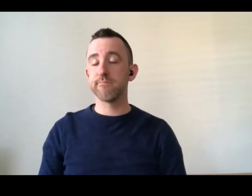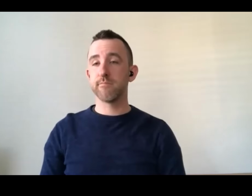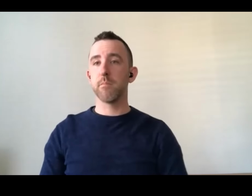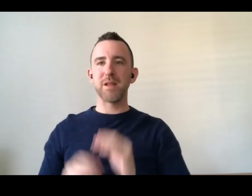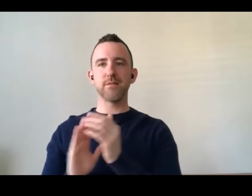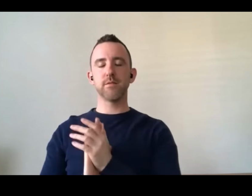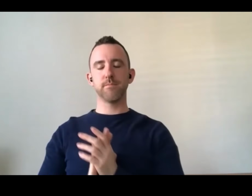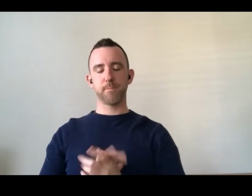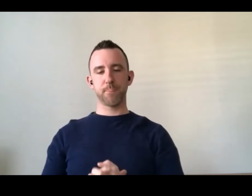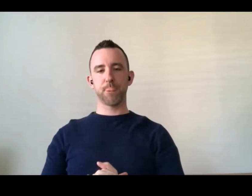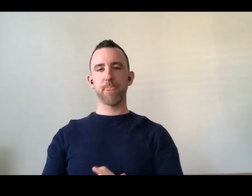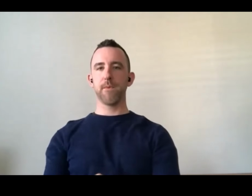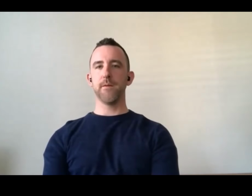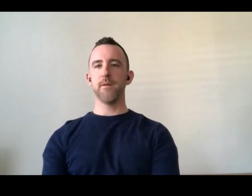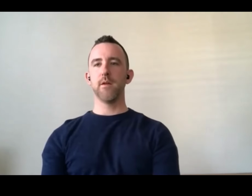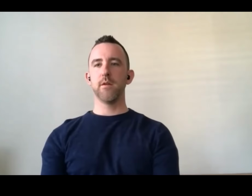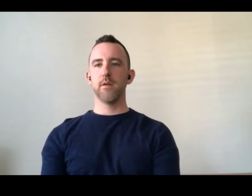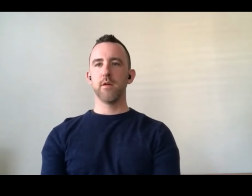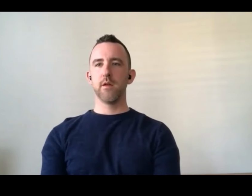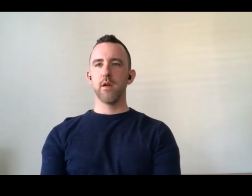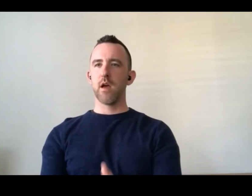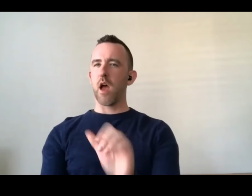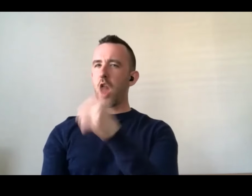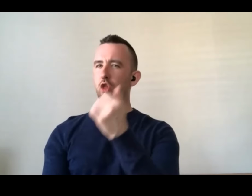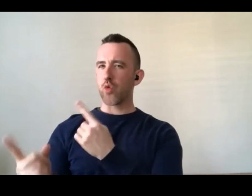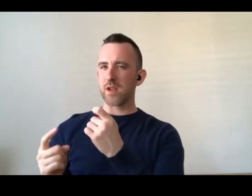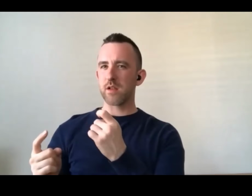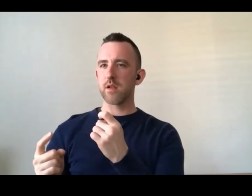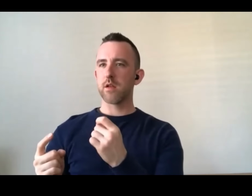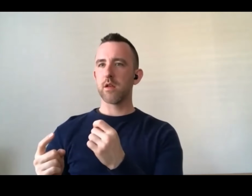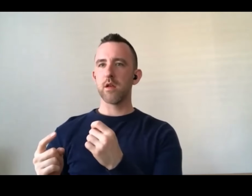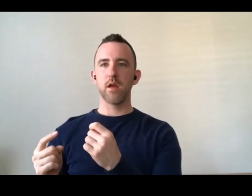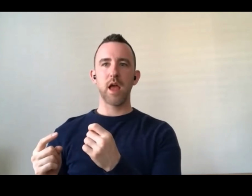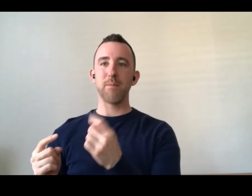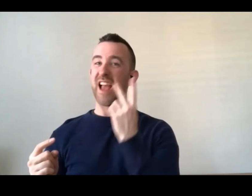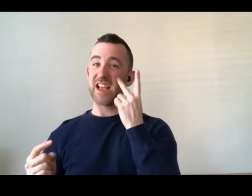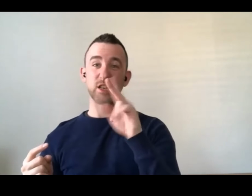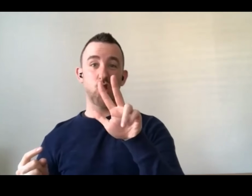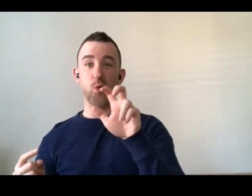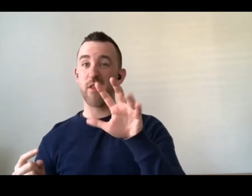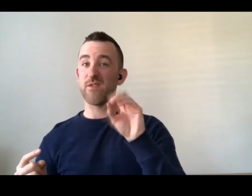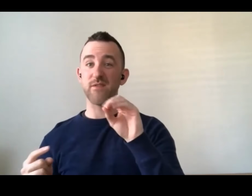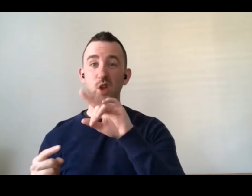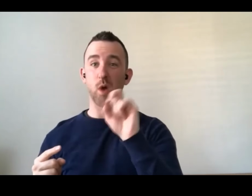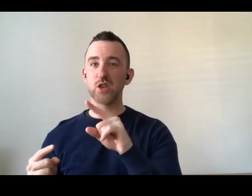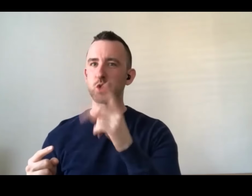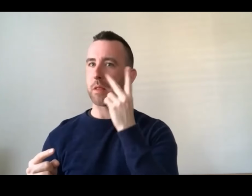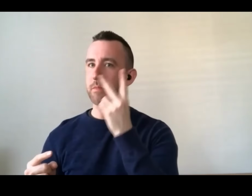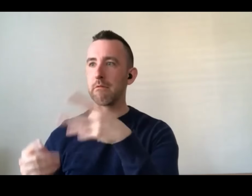Are there any other questions? I mean, I'm just going to roll. There's, you know, 350 questions in here. So let me just see.